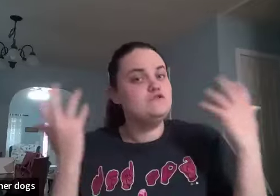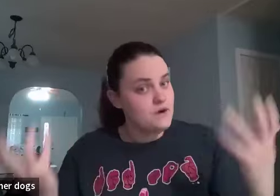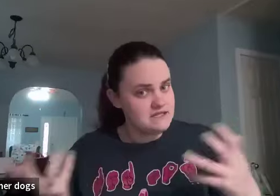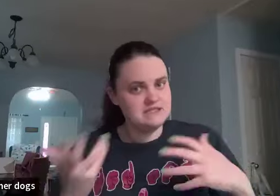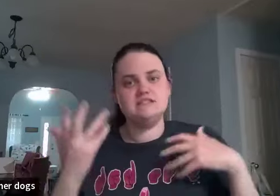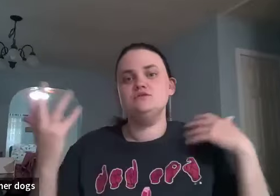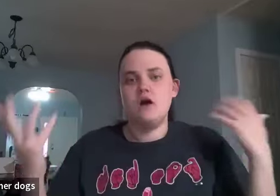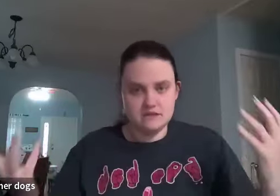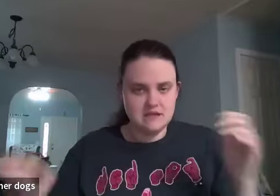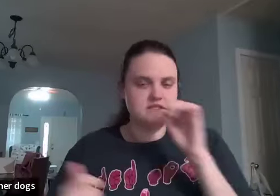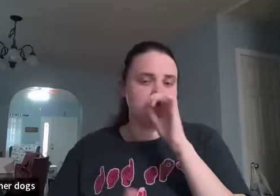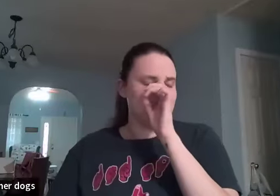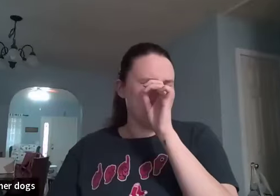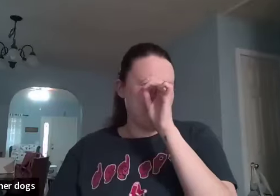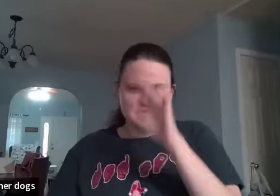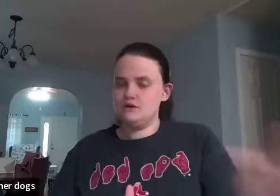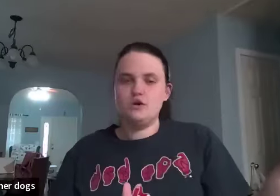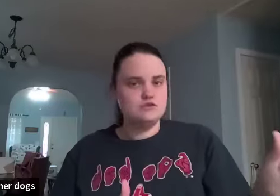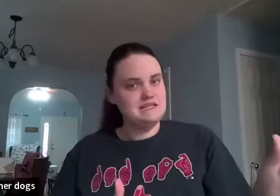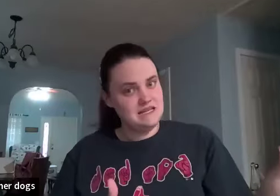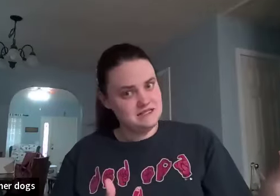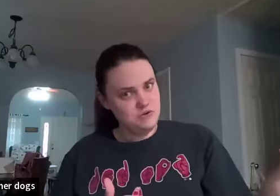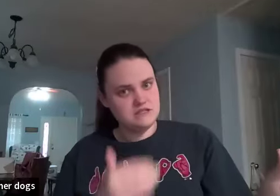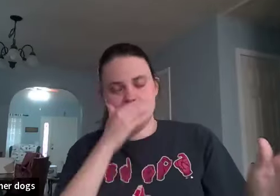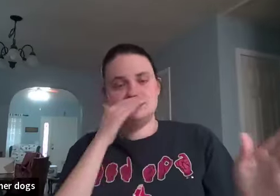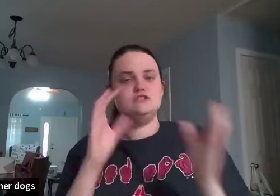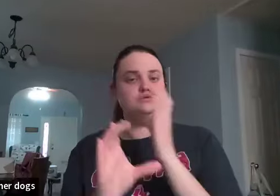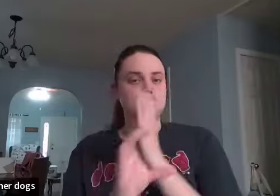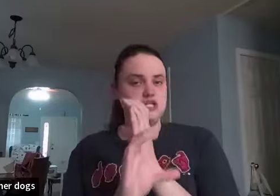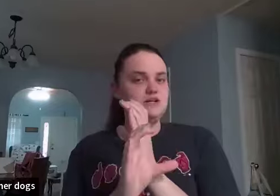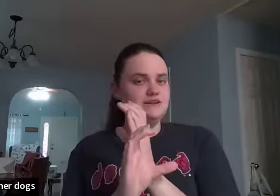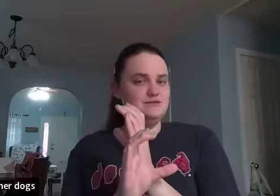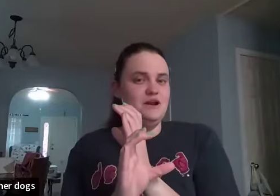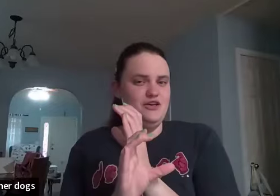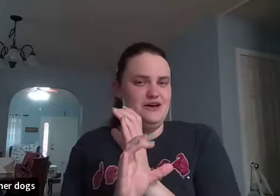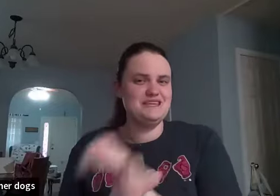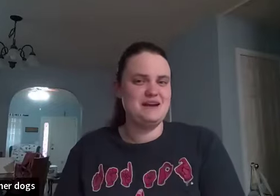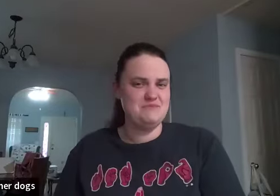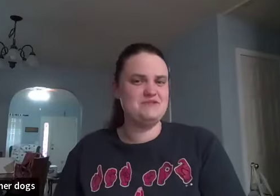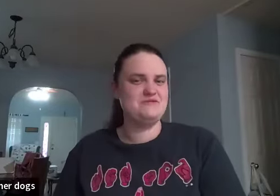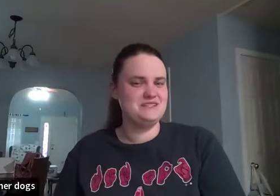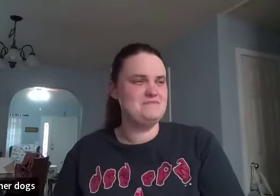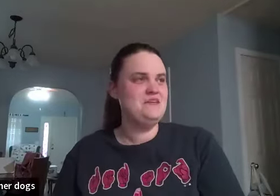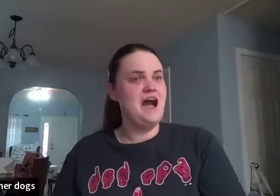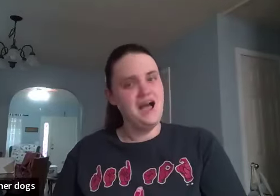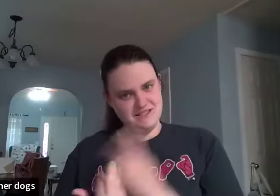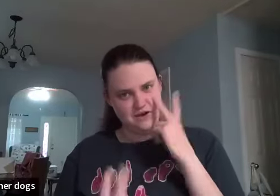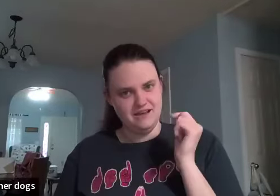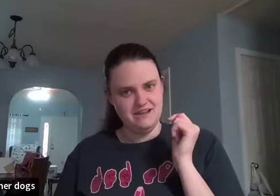these new phrases, these new concepts, that sort of thing. ASL goes through the exact same process. And so chill is one of those that I remember the first time I saw it and